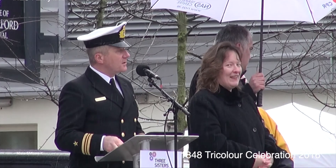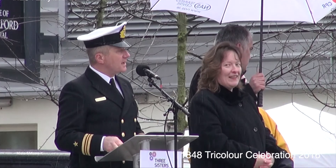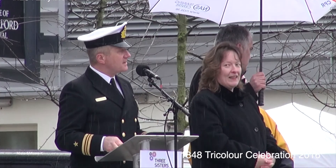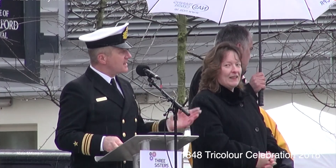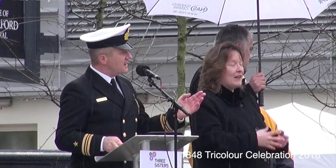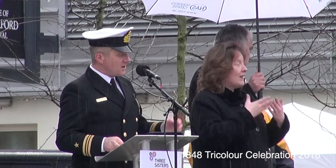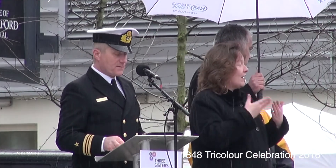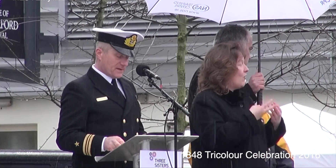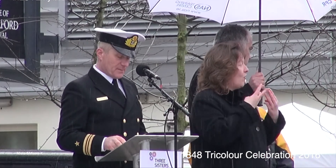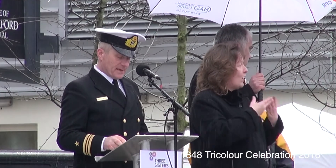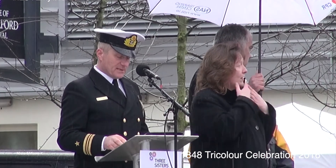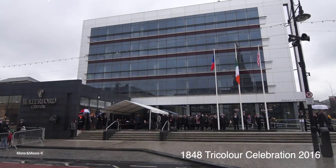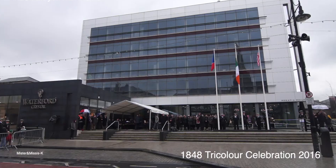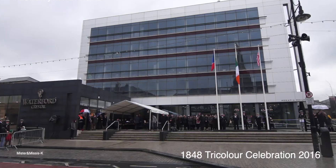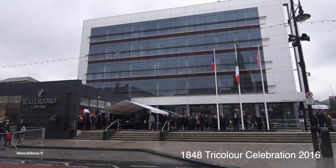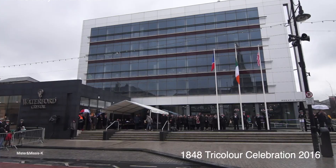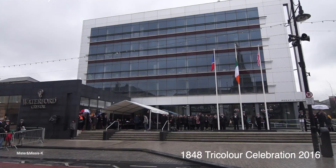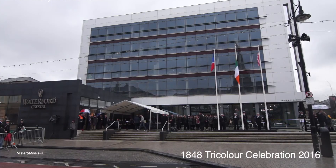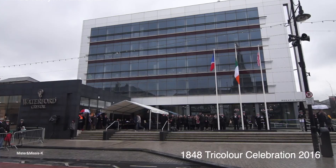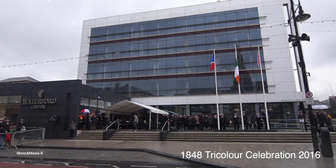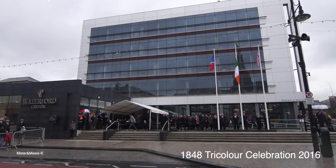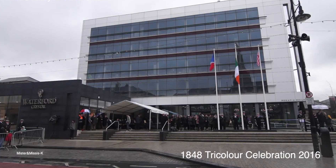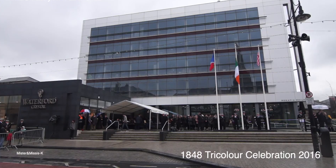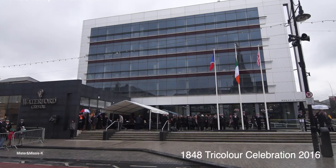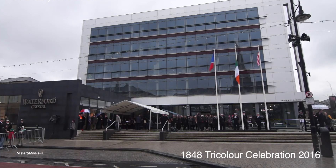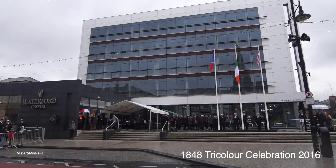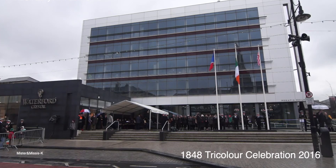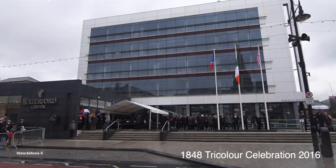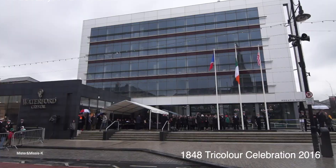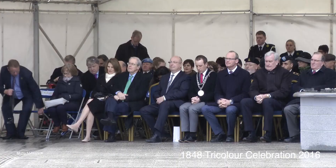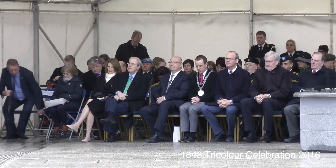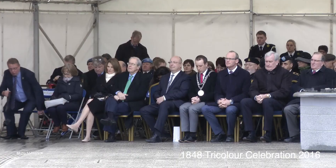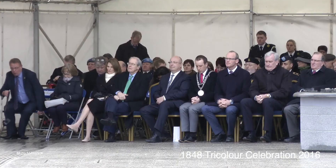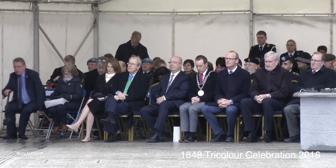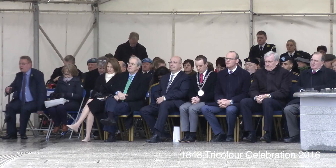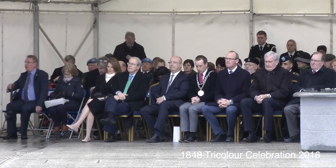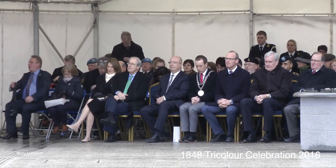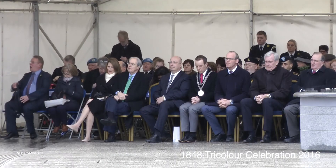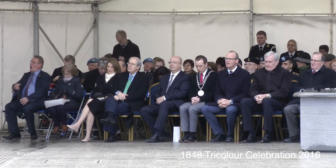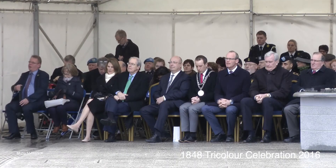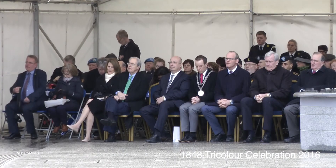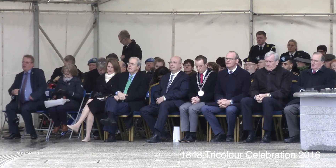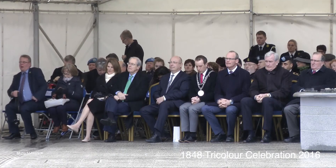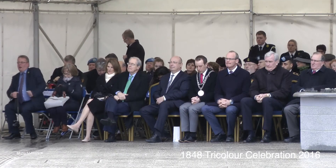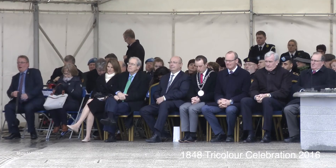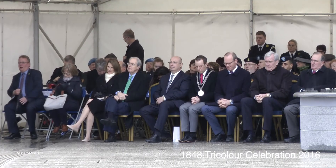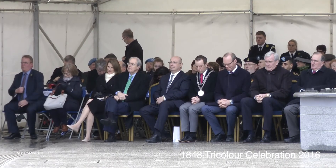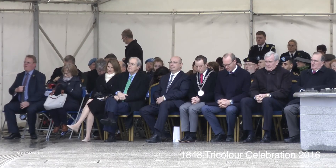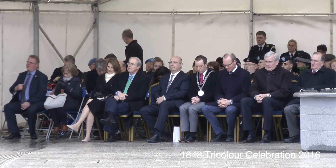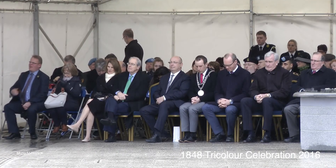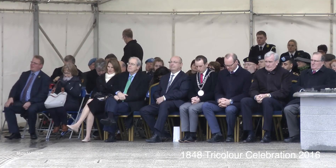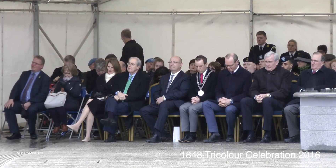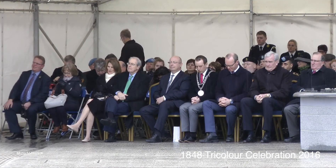Leading on, I would like to thank our VIPs who have travelled. As you can see, we had a very high calibre list of VIPs today, which holds